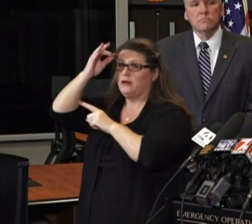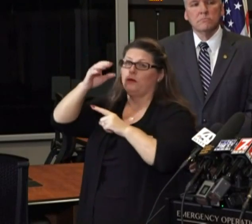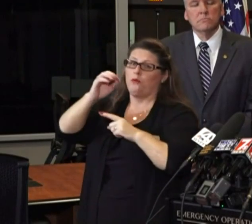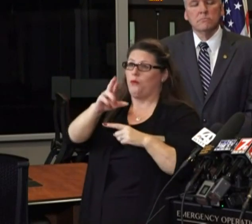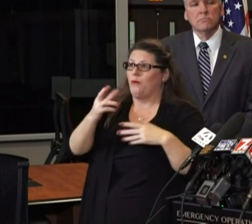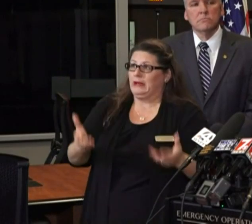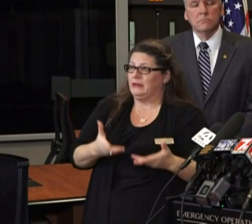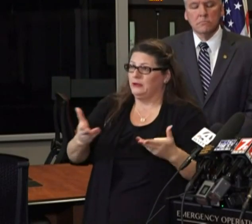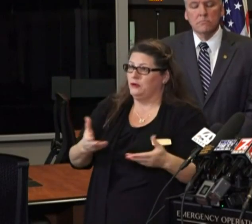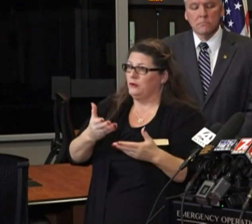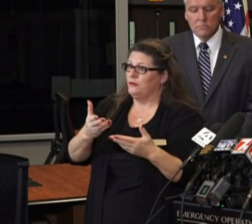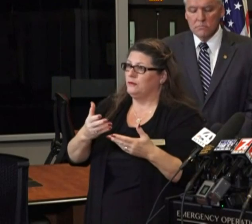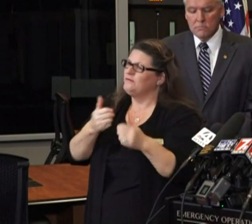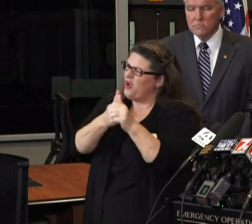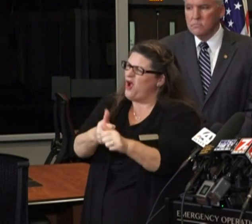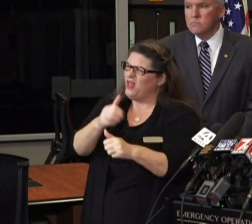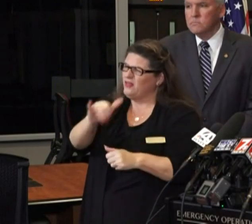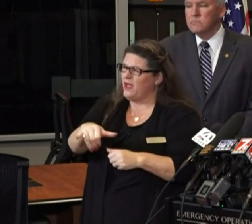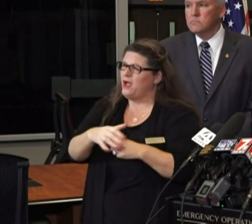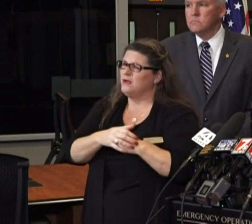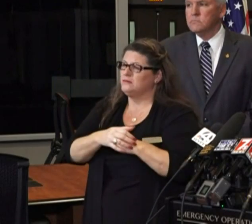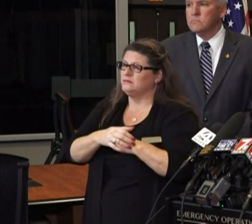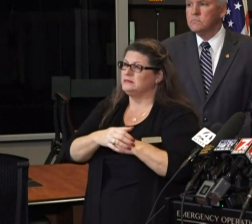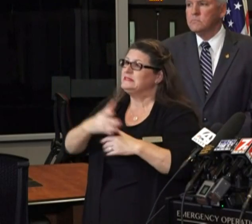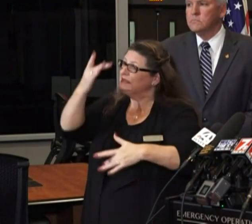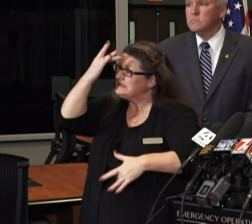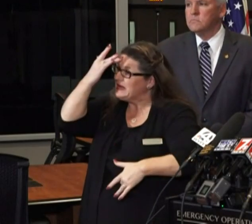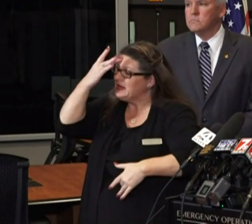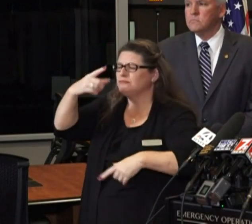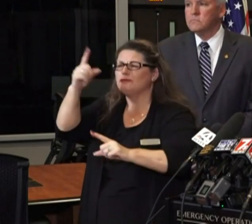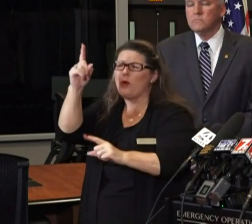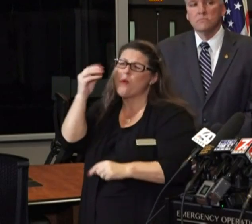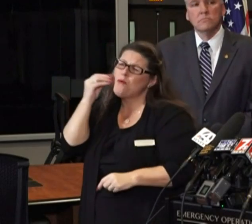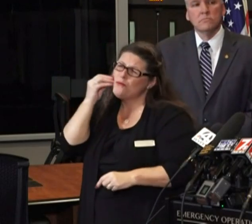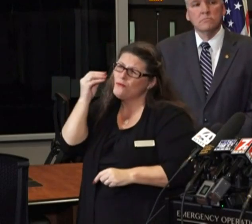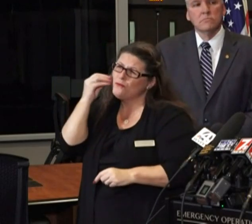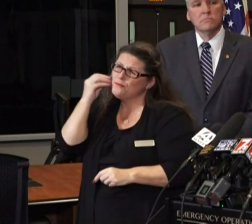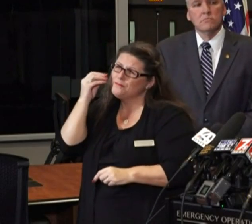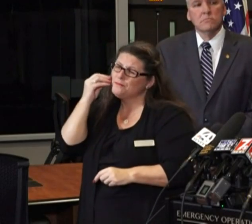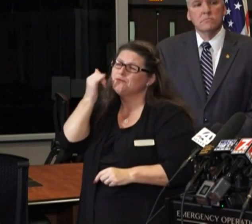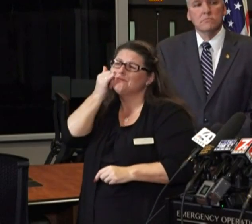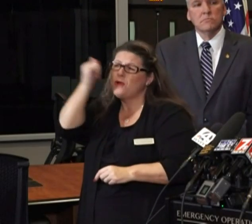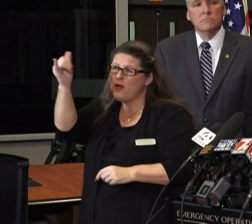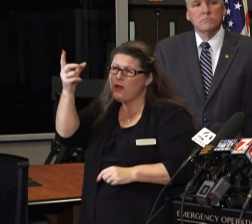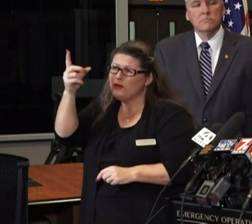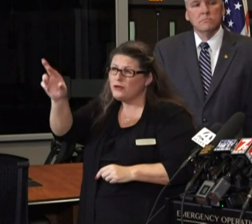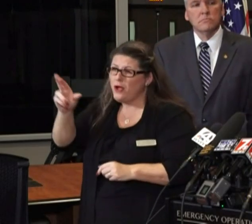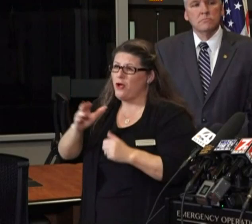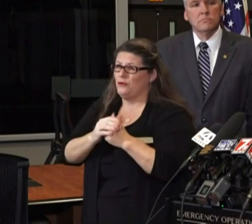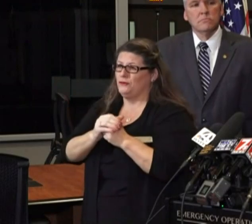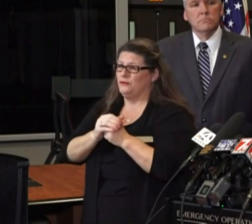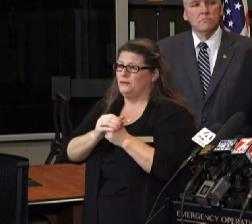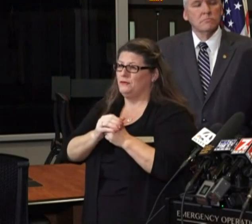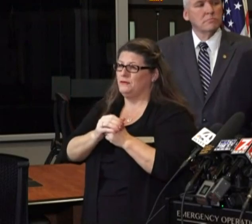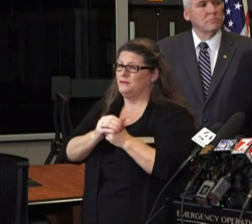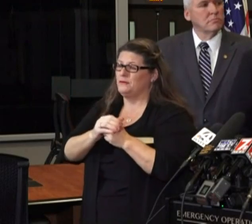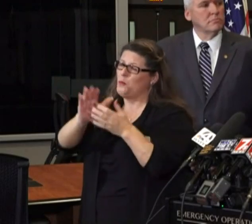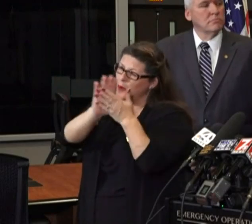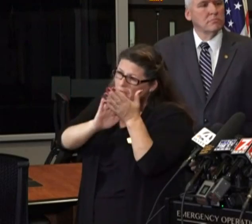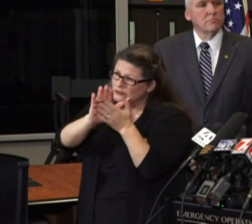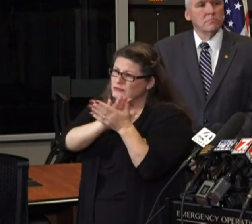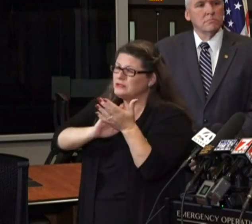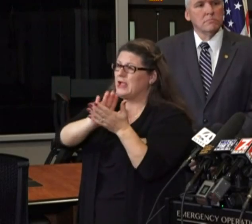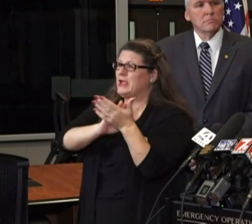cough. If you're sick, go home, call the doctor. And now we know with this